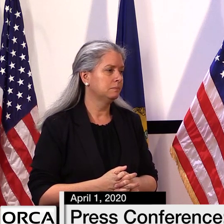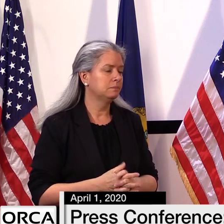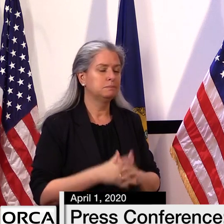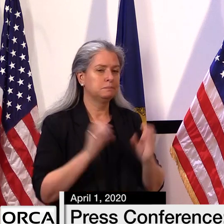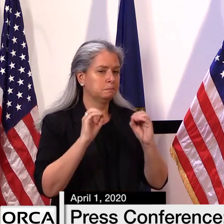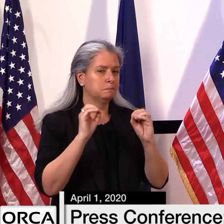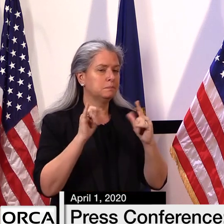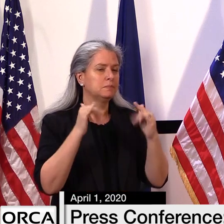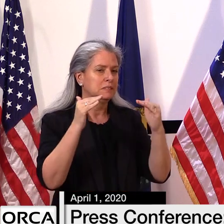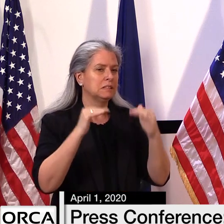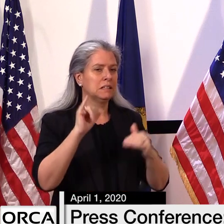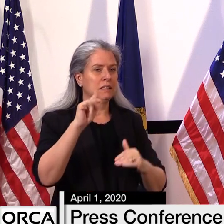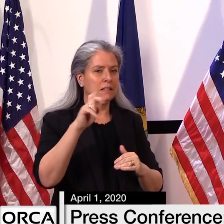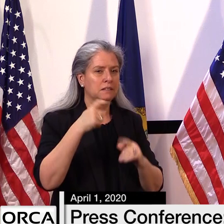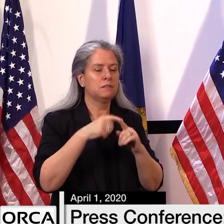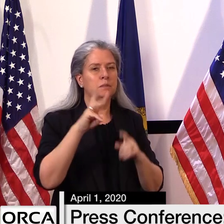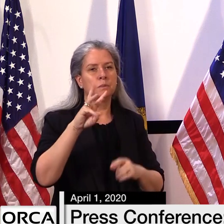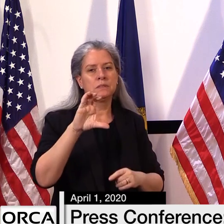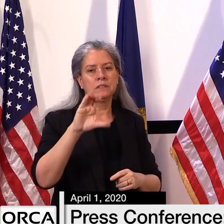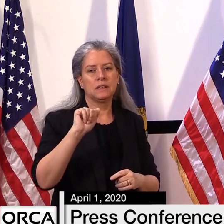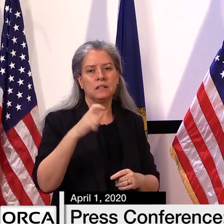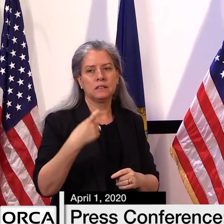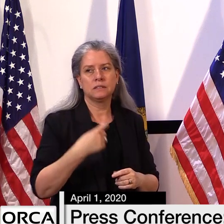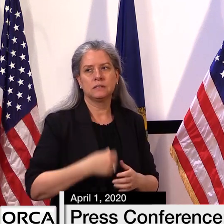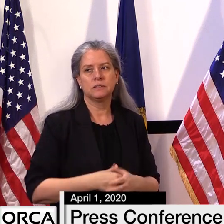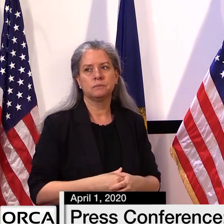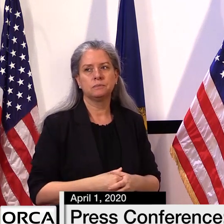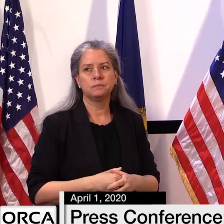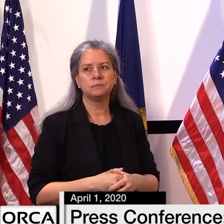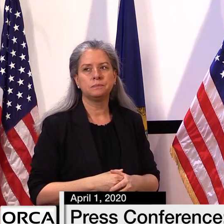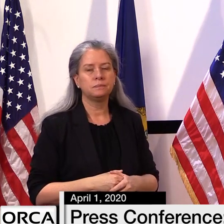All right, moving to Ike from WCAX.